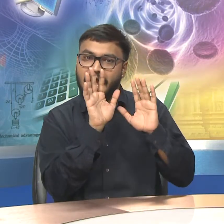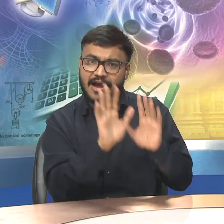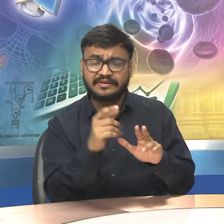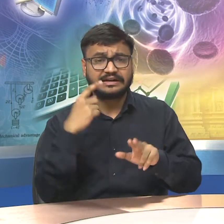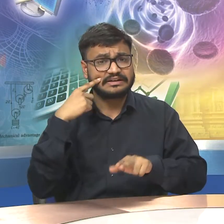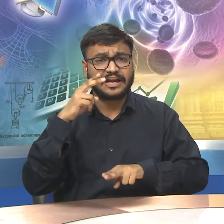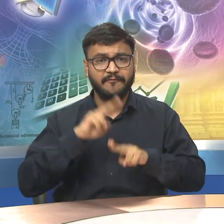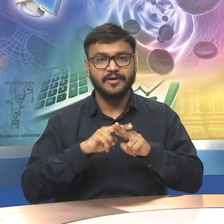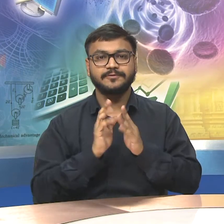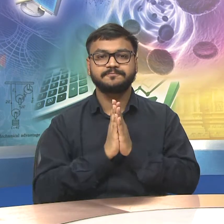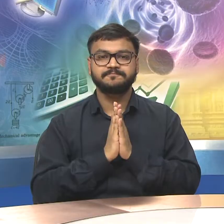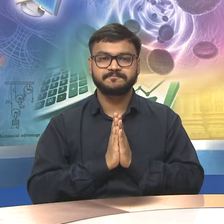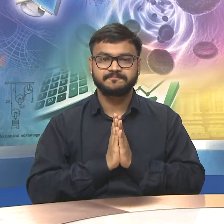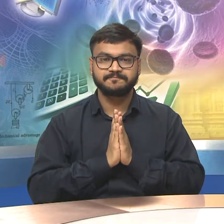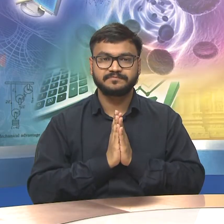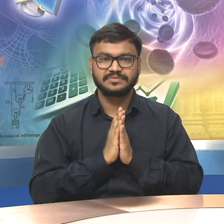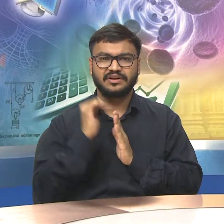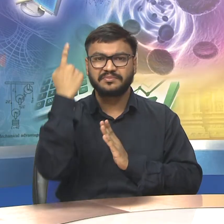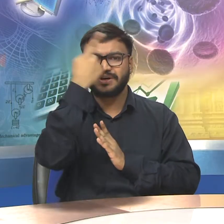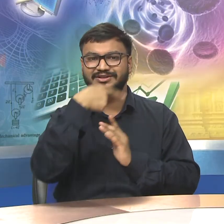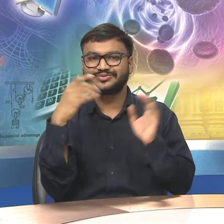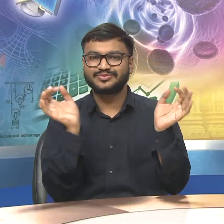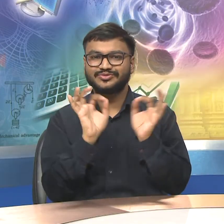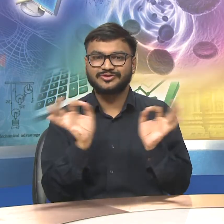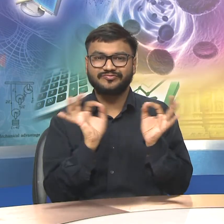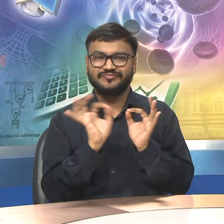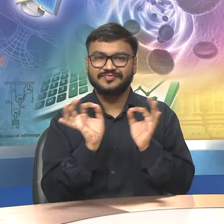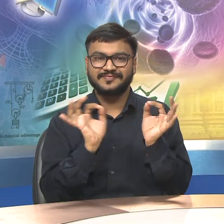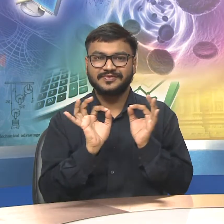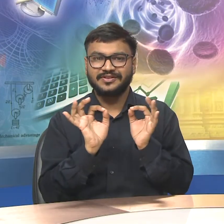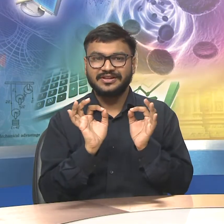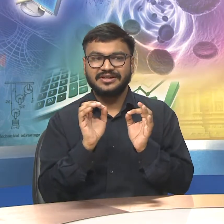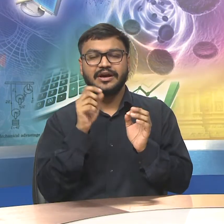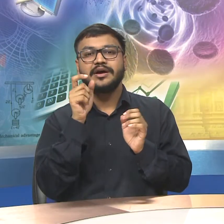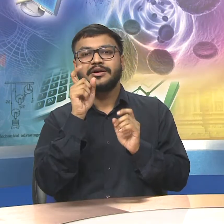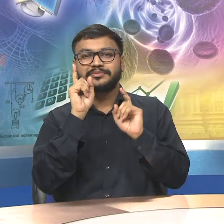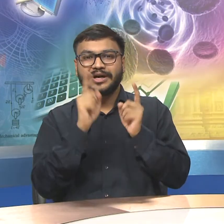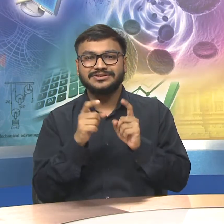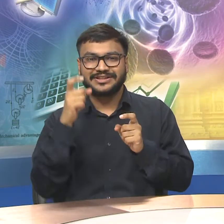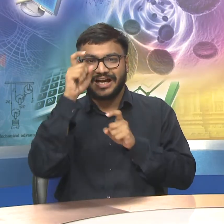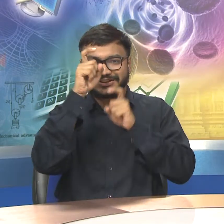You must bow down when you make this sign.